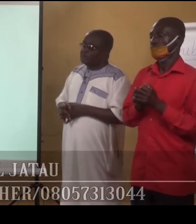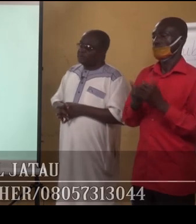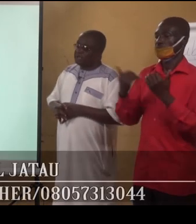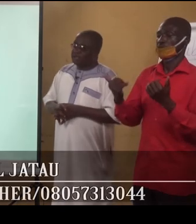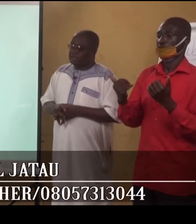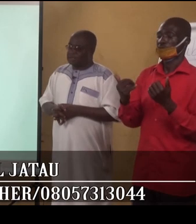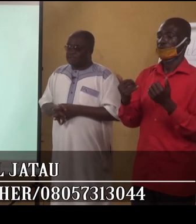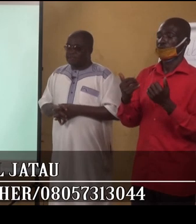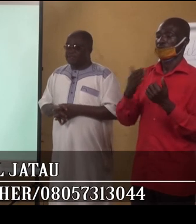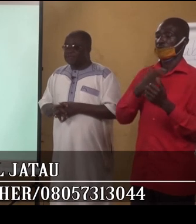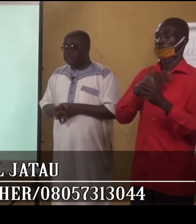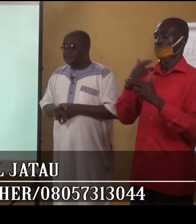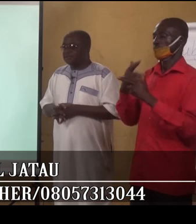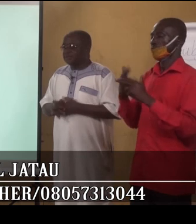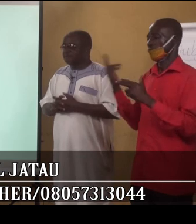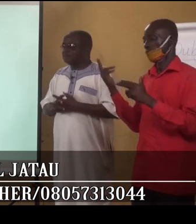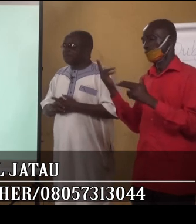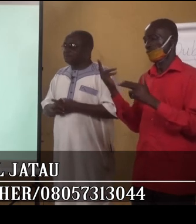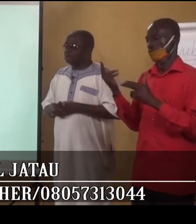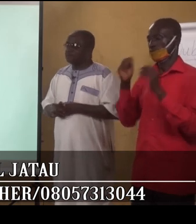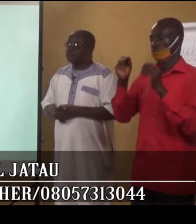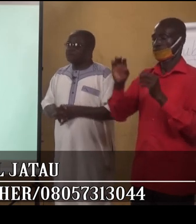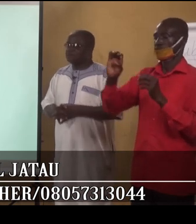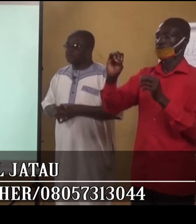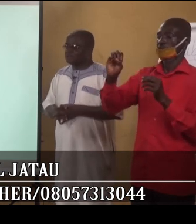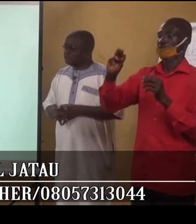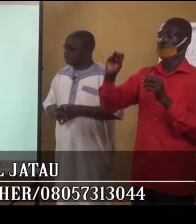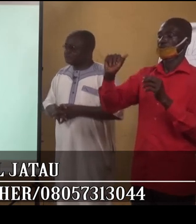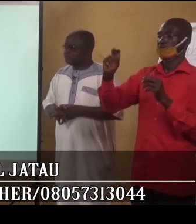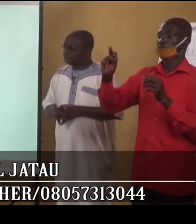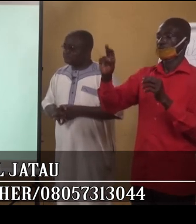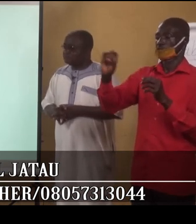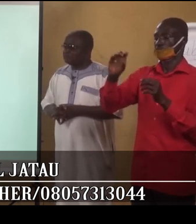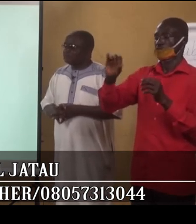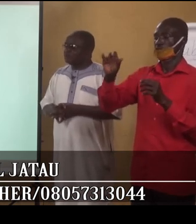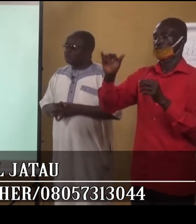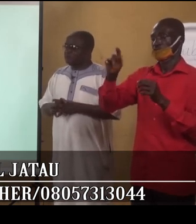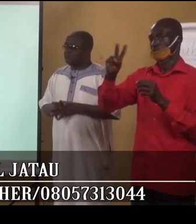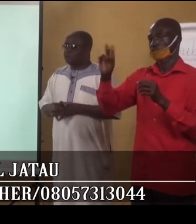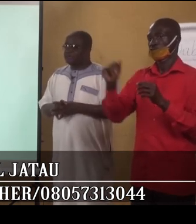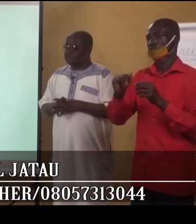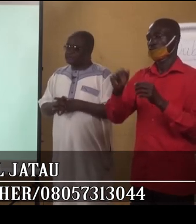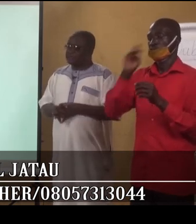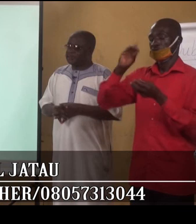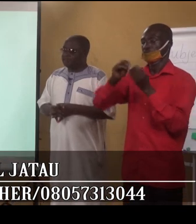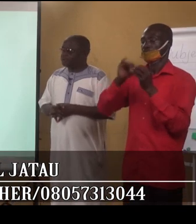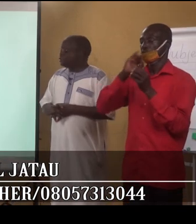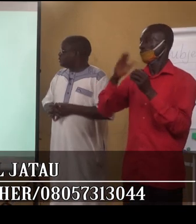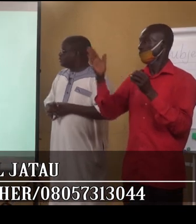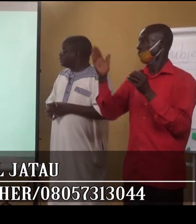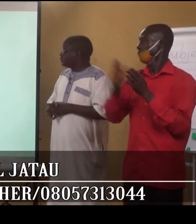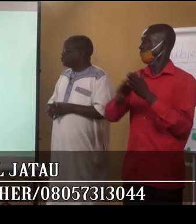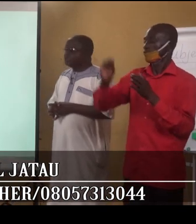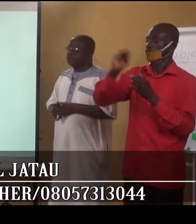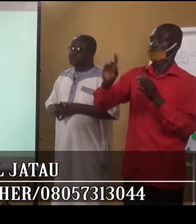Now I remain as it is, Mr. Emmanuel Jatau. My number remains the same,